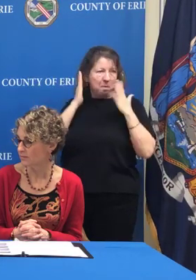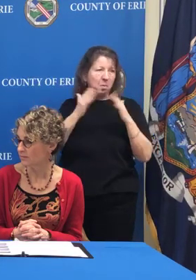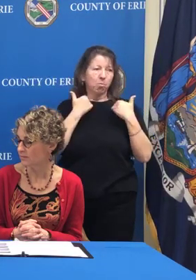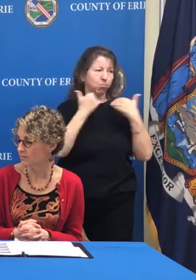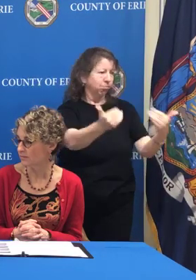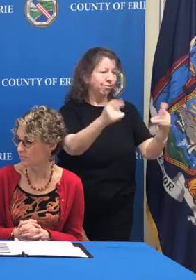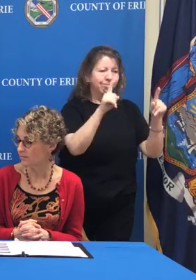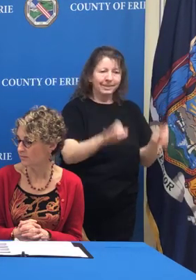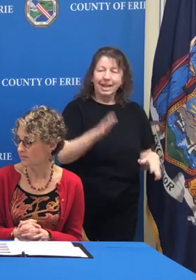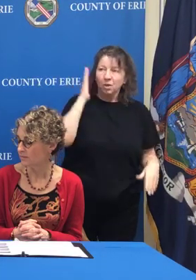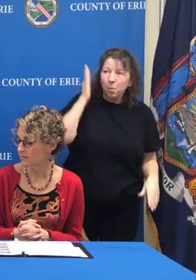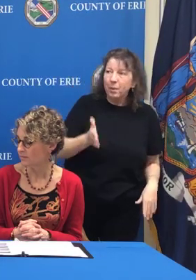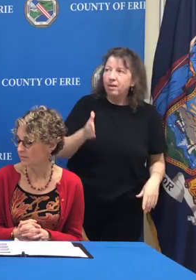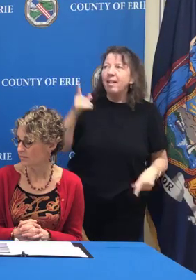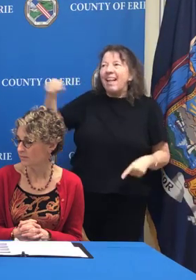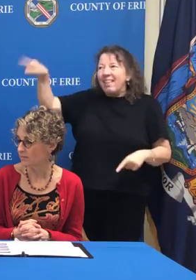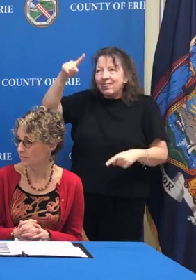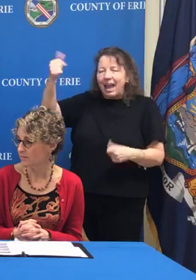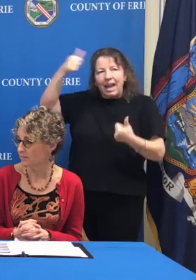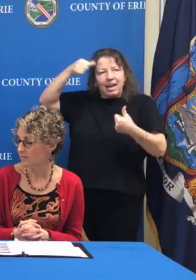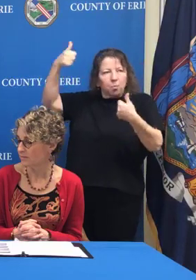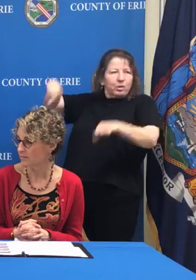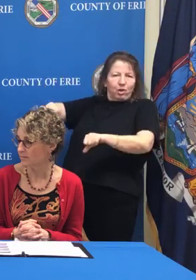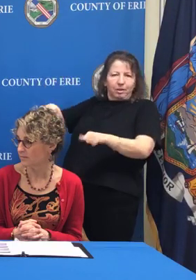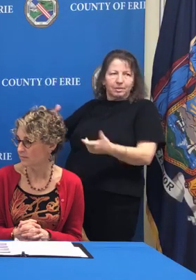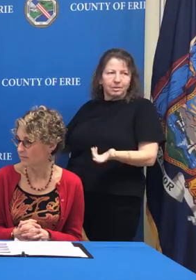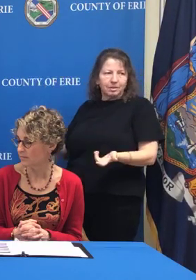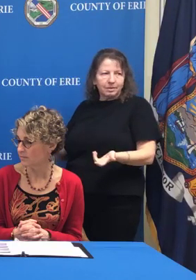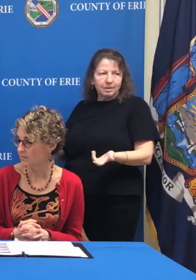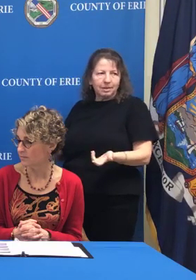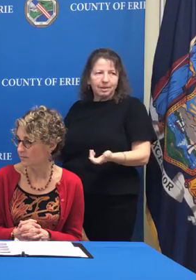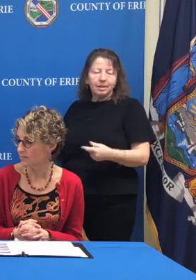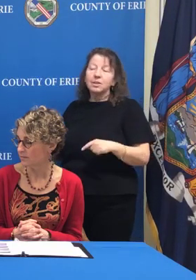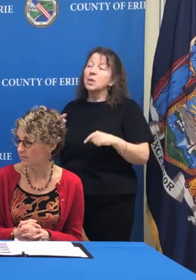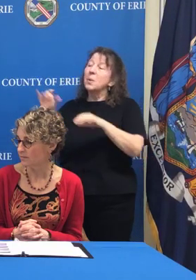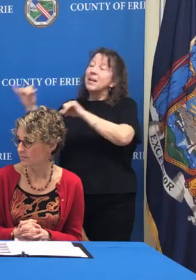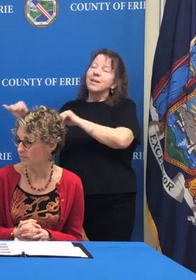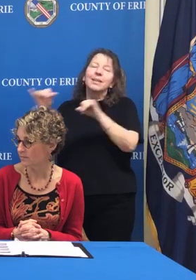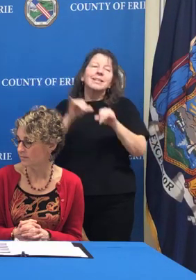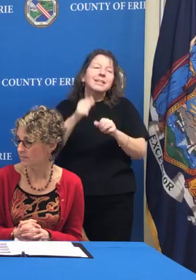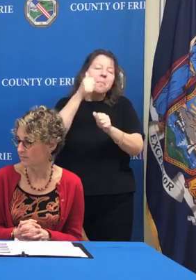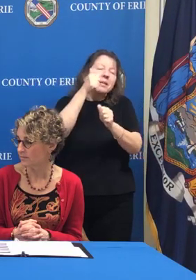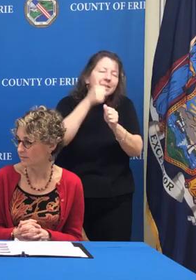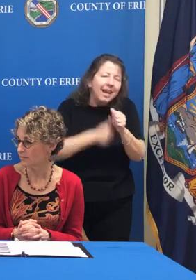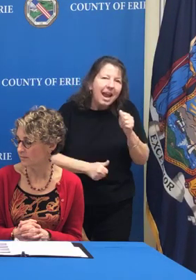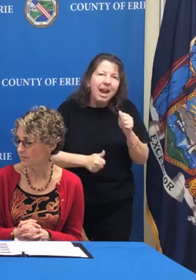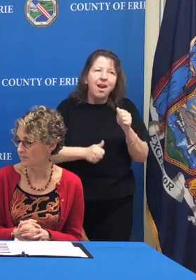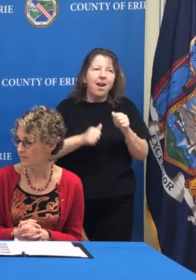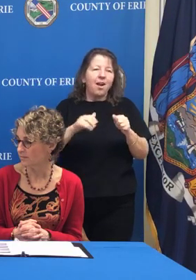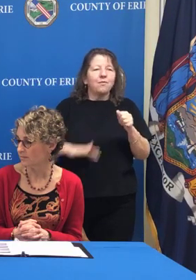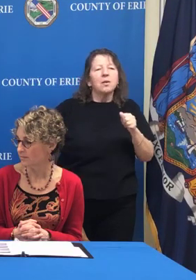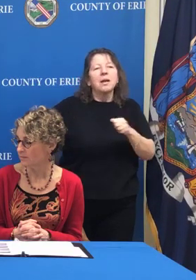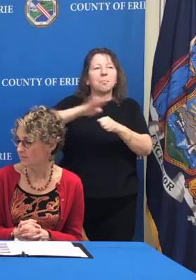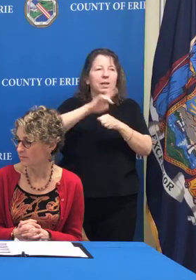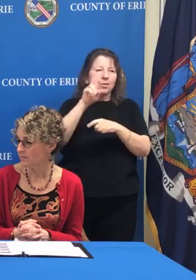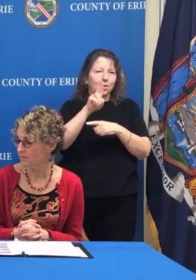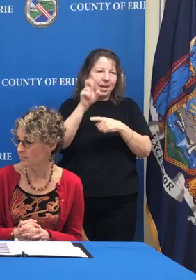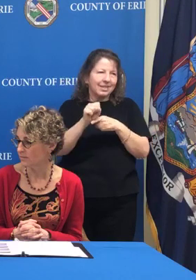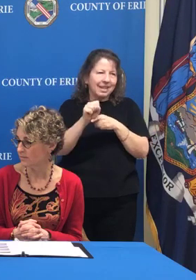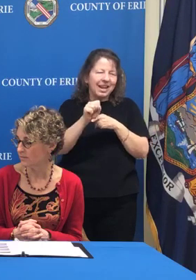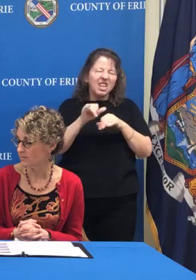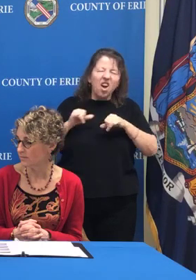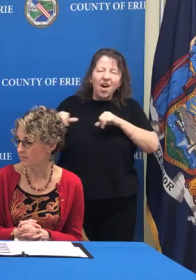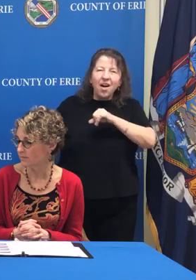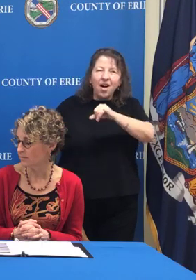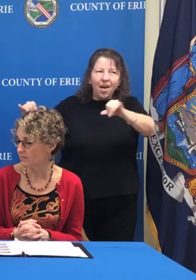tests. So we were like every other public health lab in the United States,